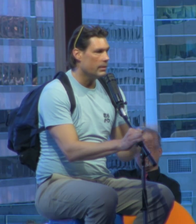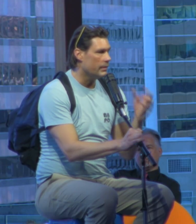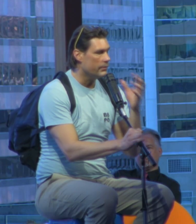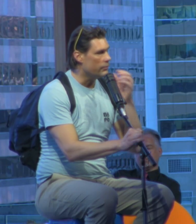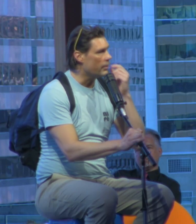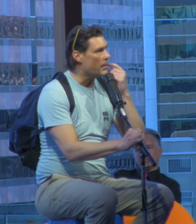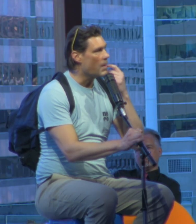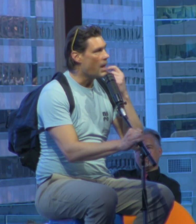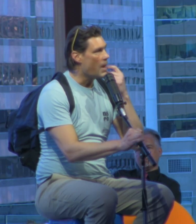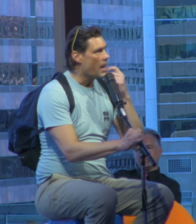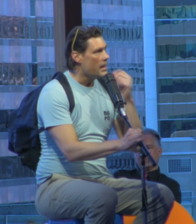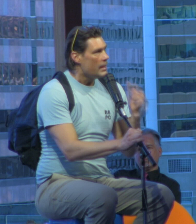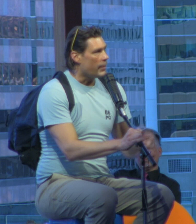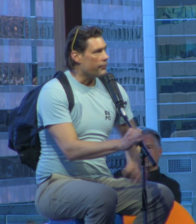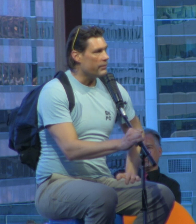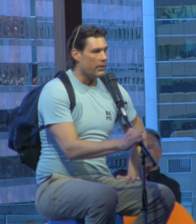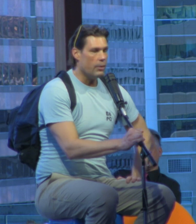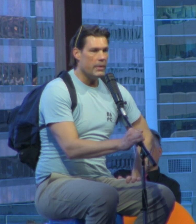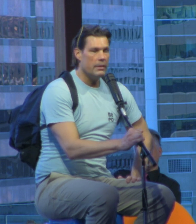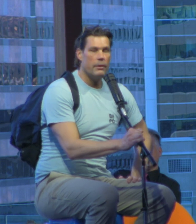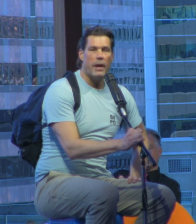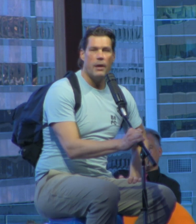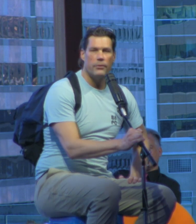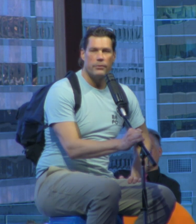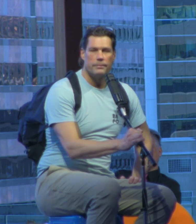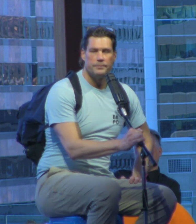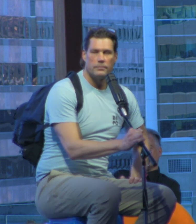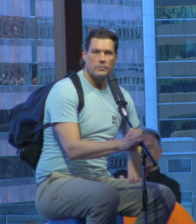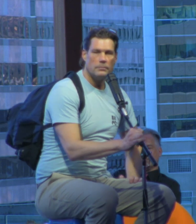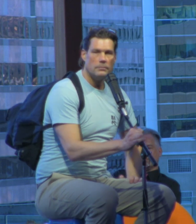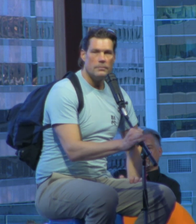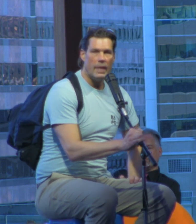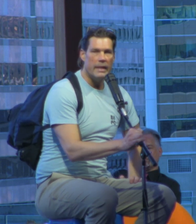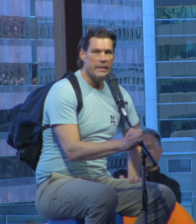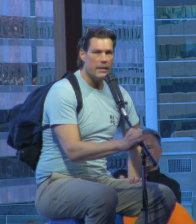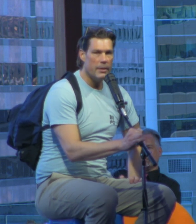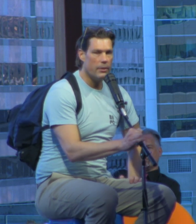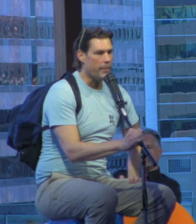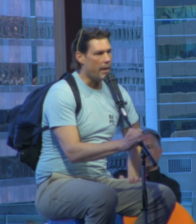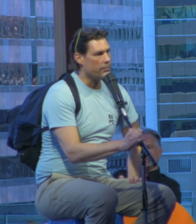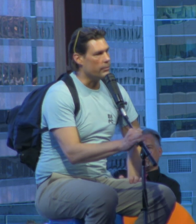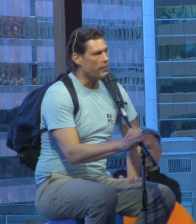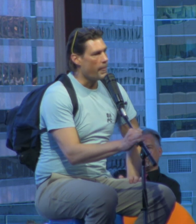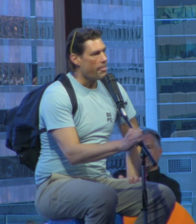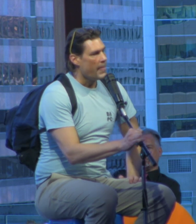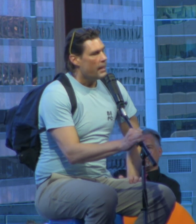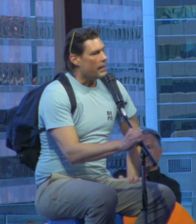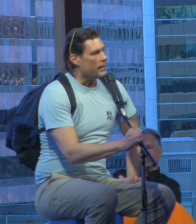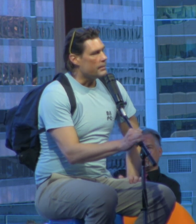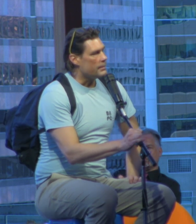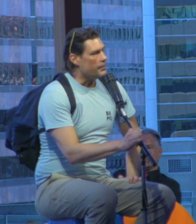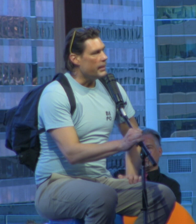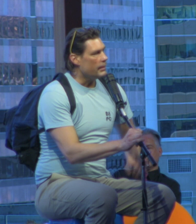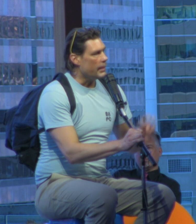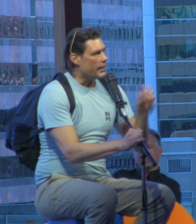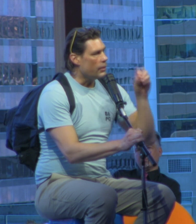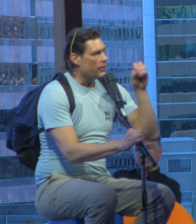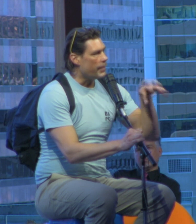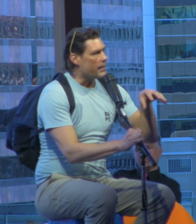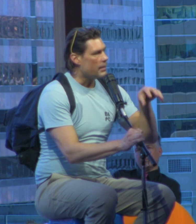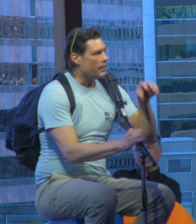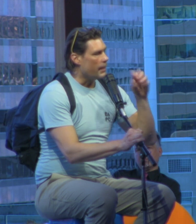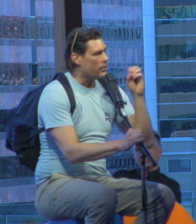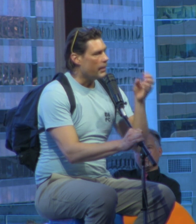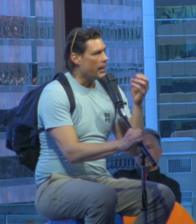It's completely sealed shut. My friends help me into their house, and they take me into their bathroom. And immediately I